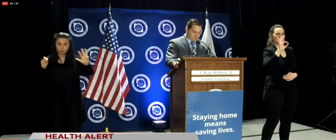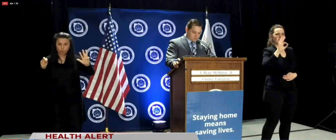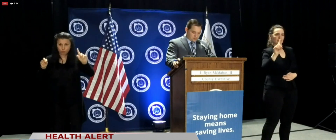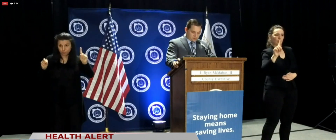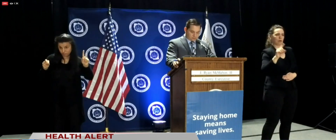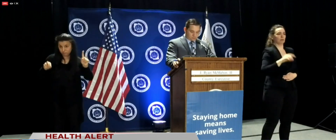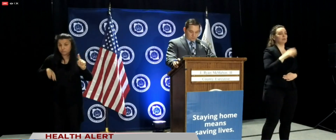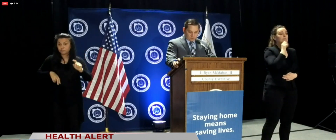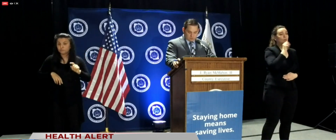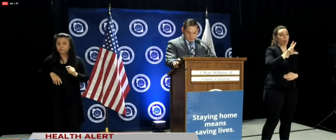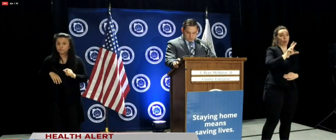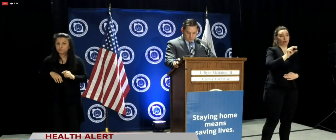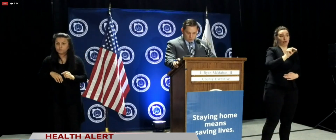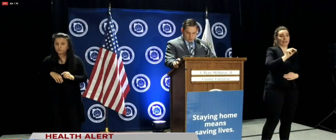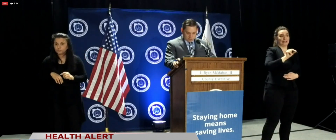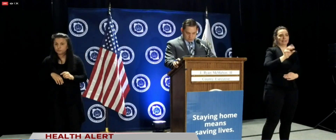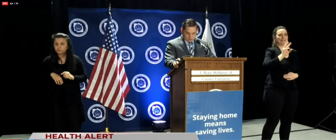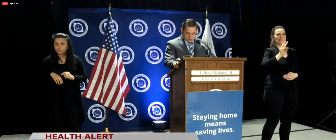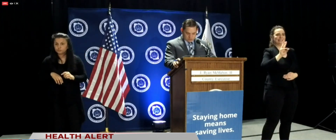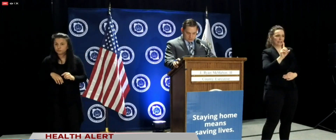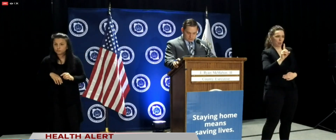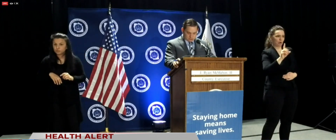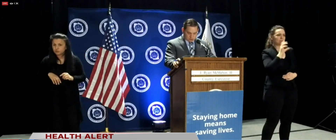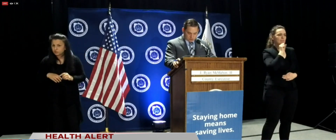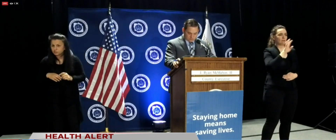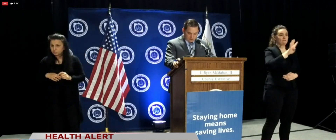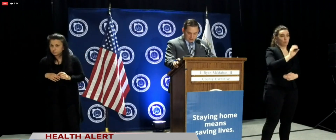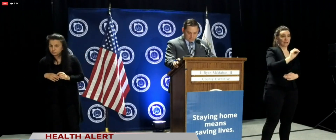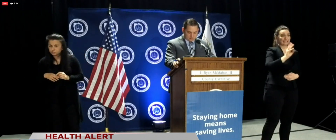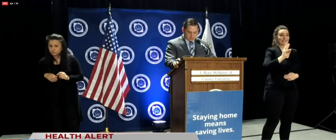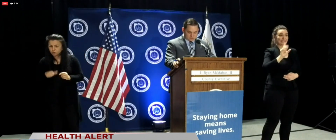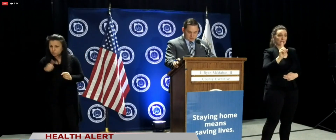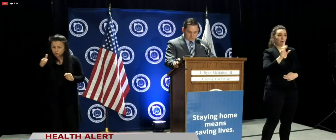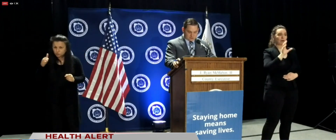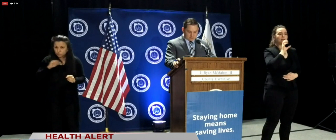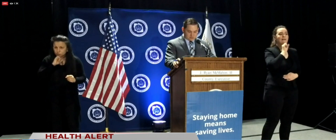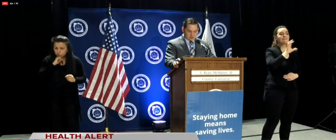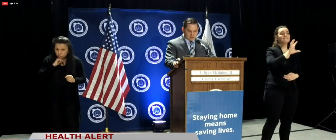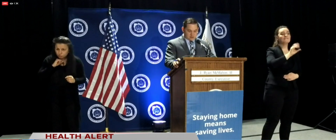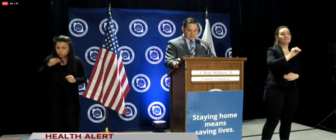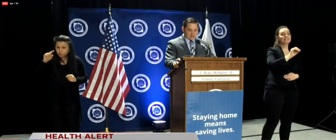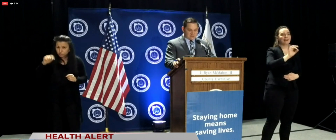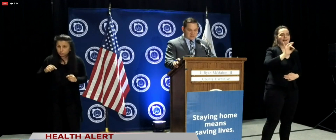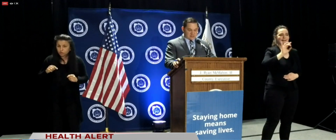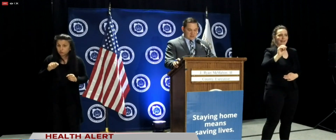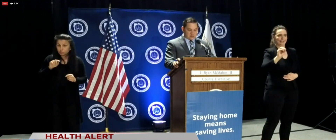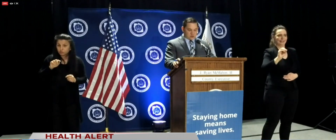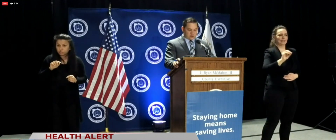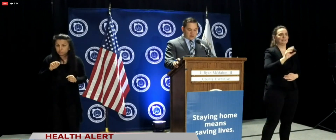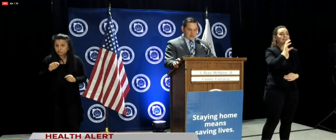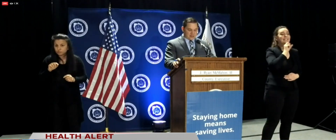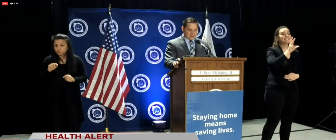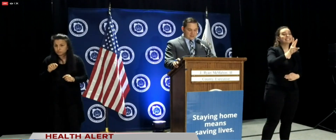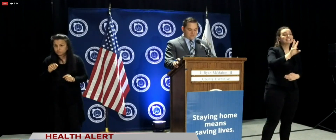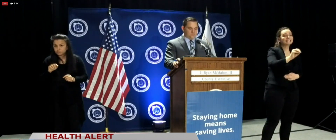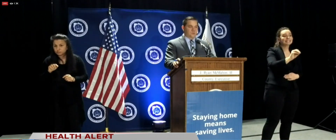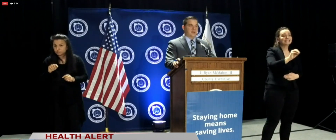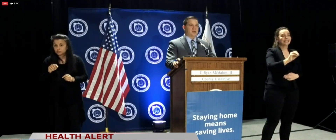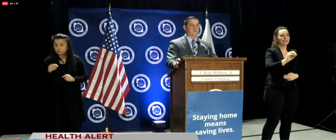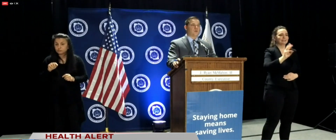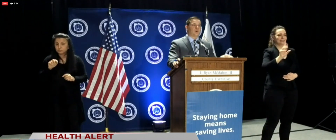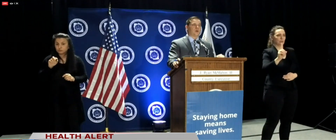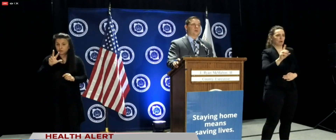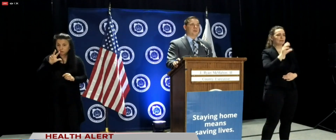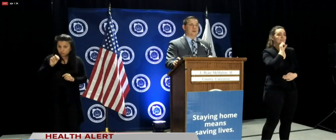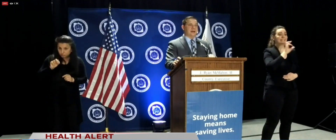their 50s, 61 in their 60s, 35 in their 70s, 17 in their 80s,